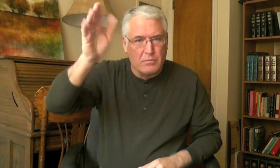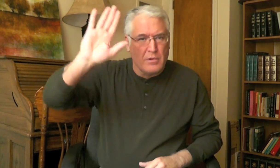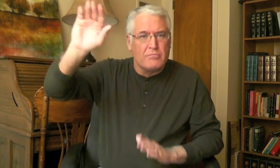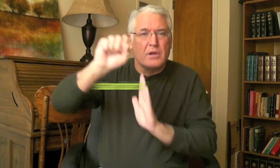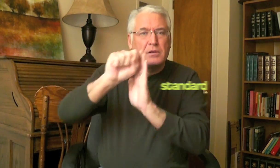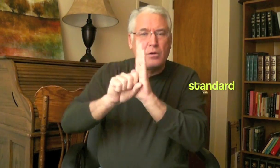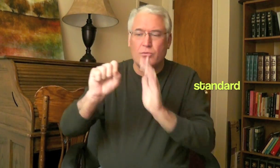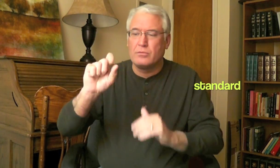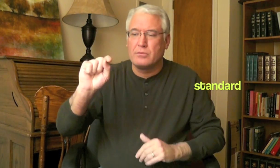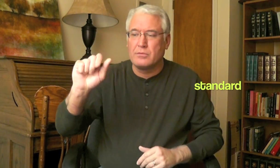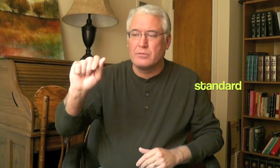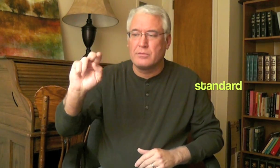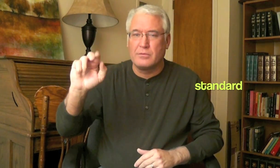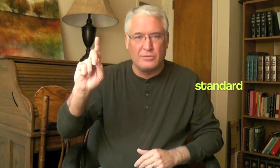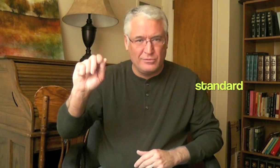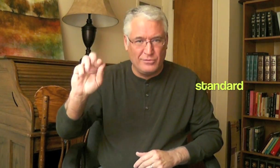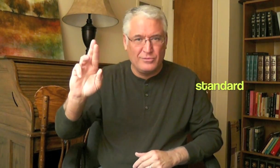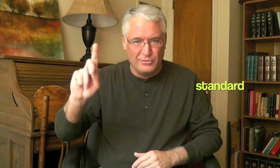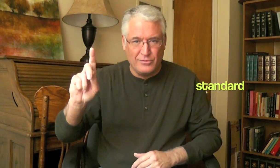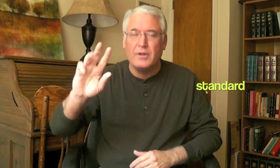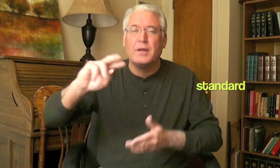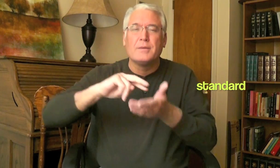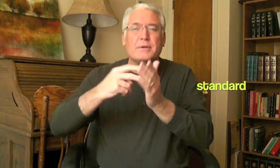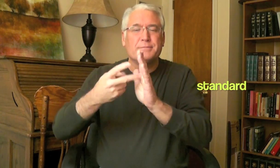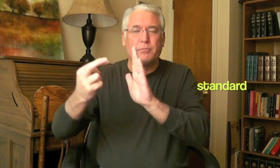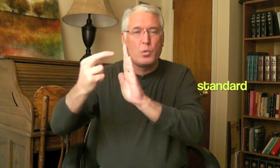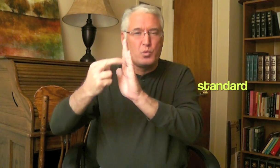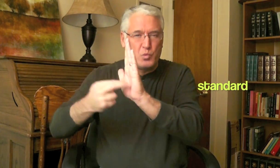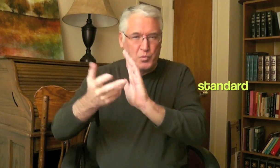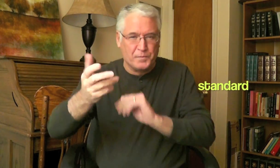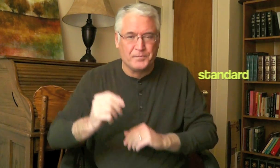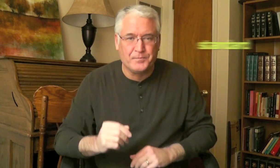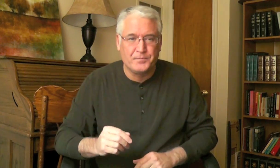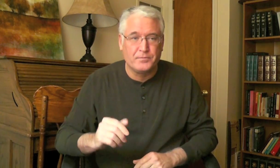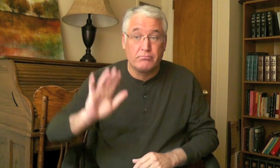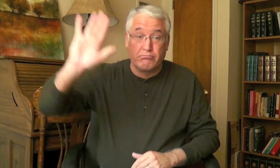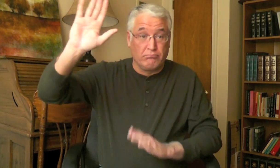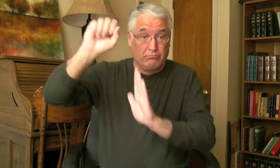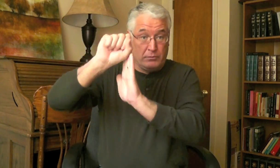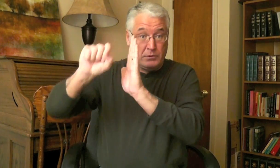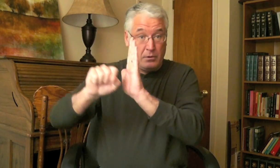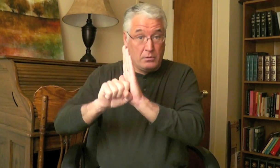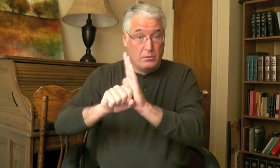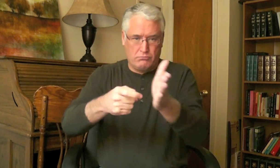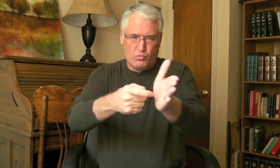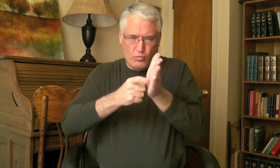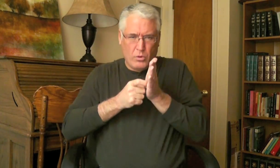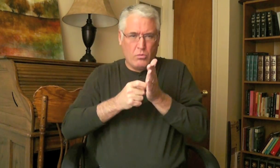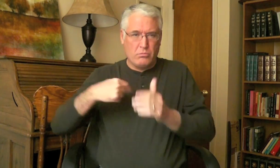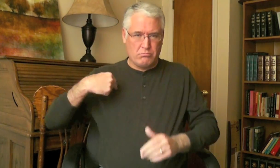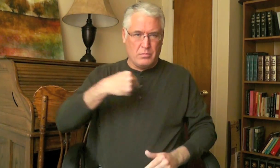must. It's God's standard. It just means it's his rule. His